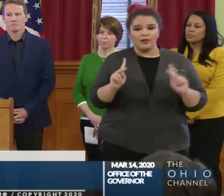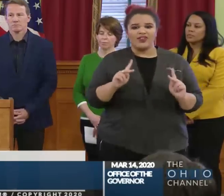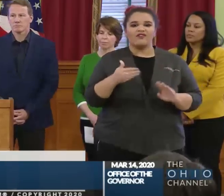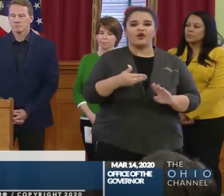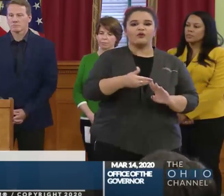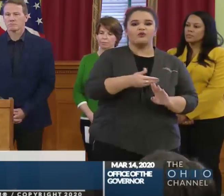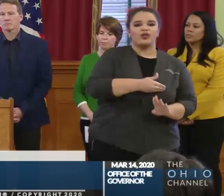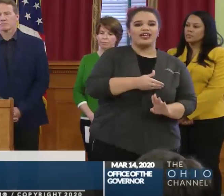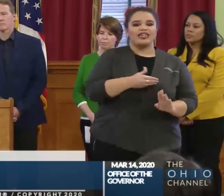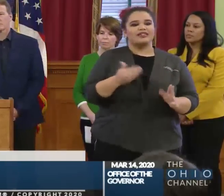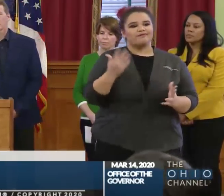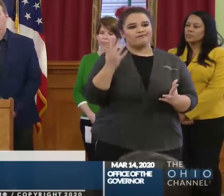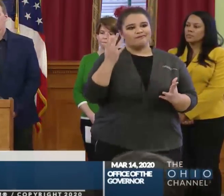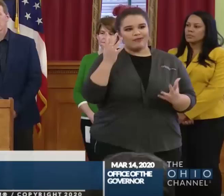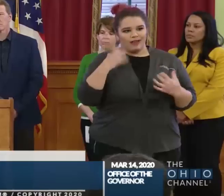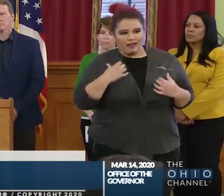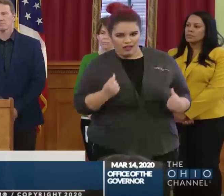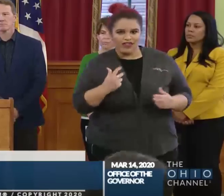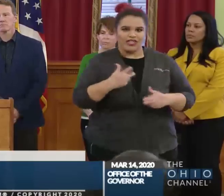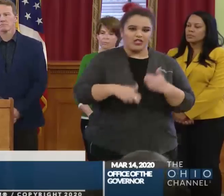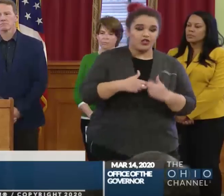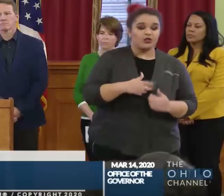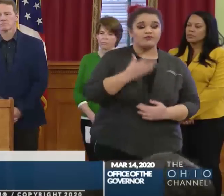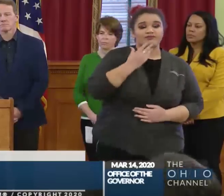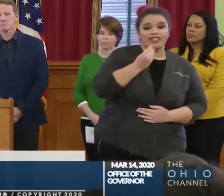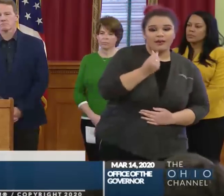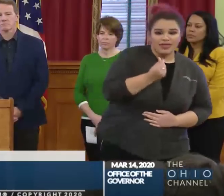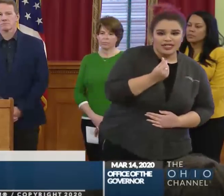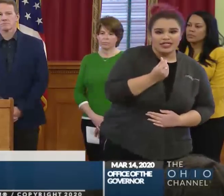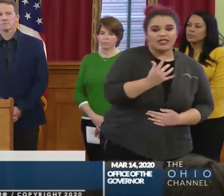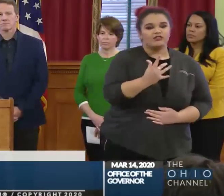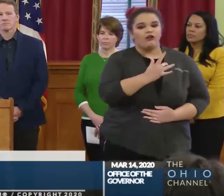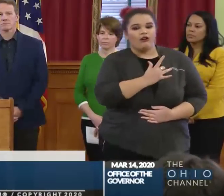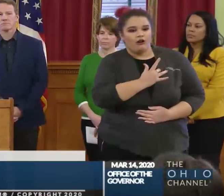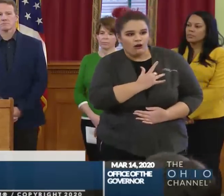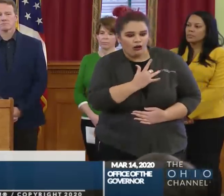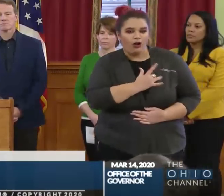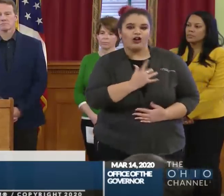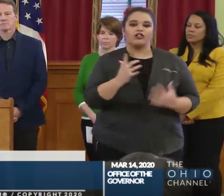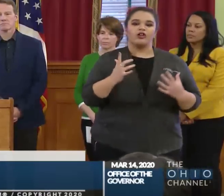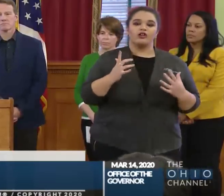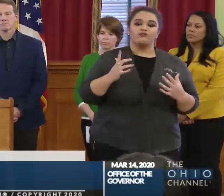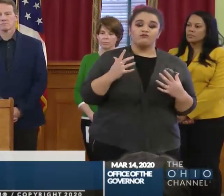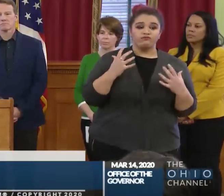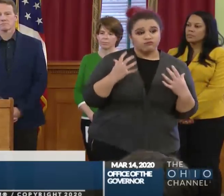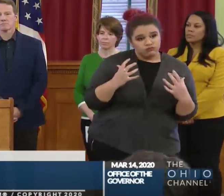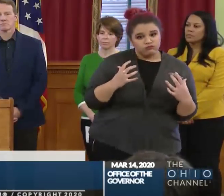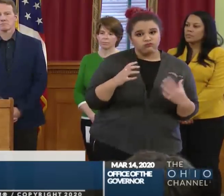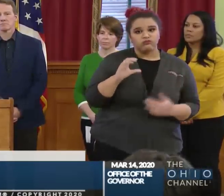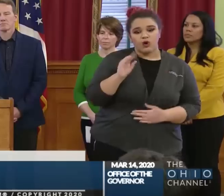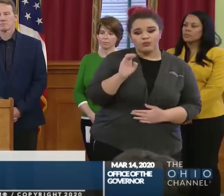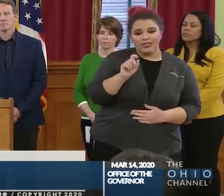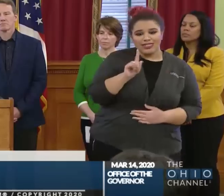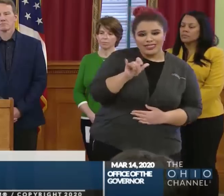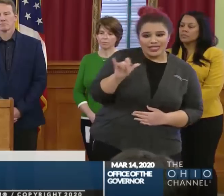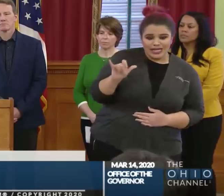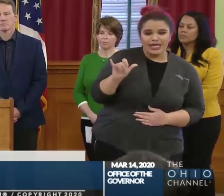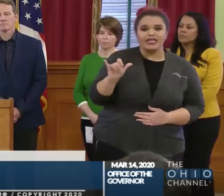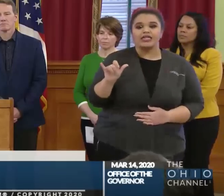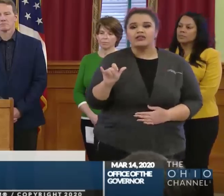disease, respiratory, obesity even. We have people who, you know, are in dialysis. There are folks who have underlying illnesses,